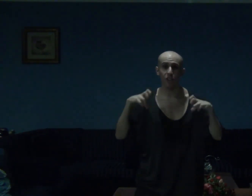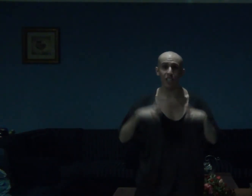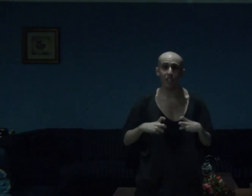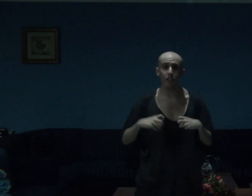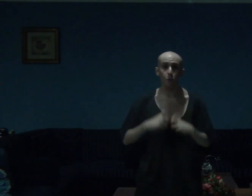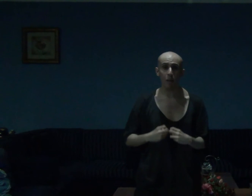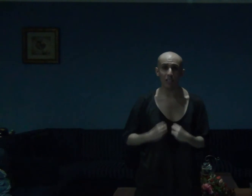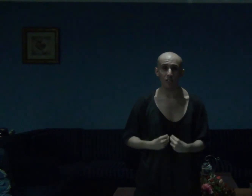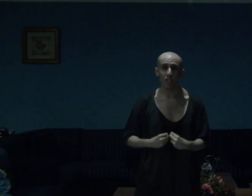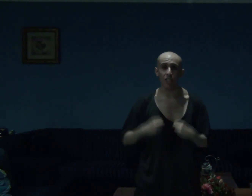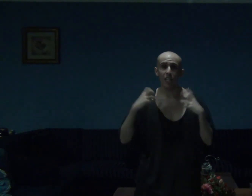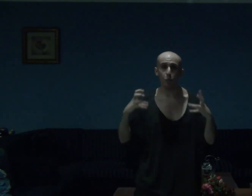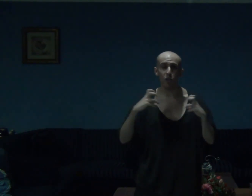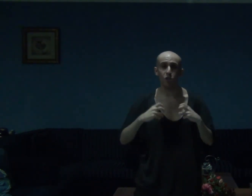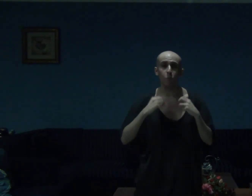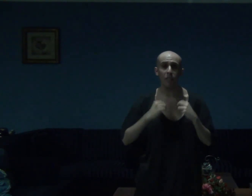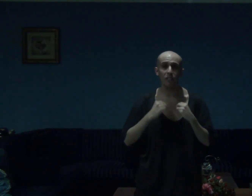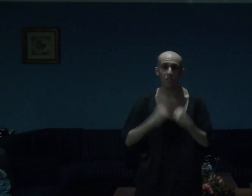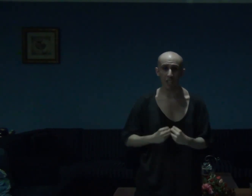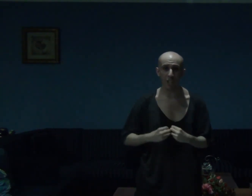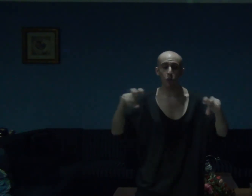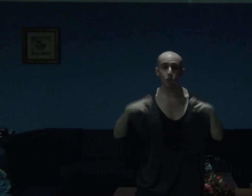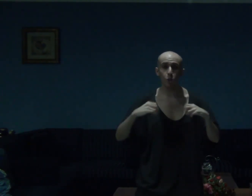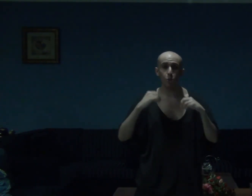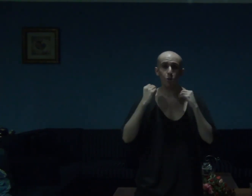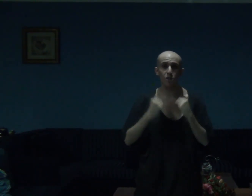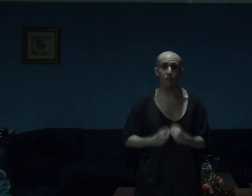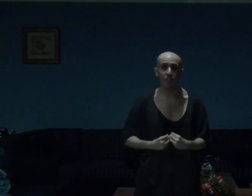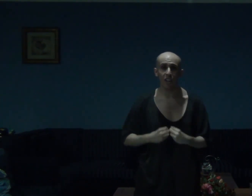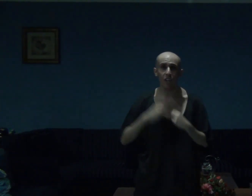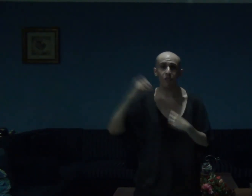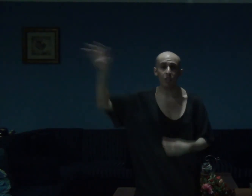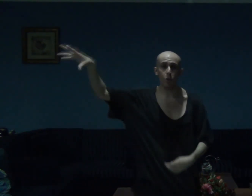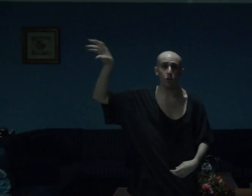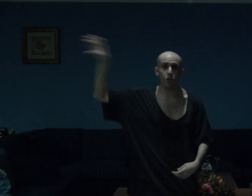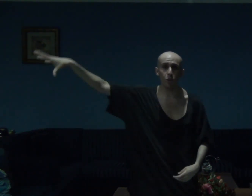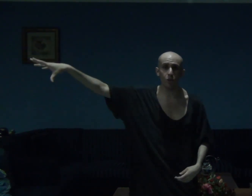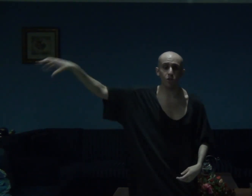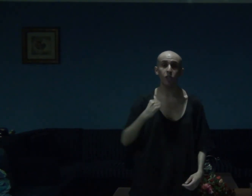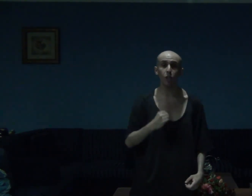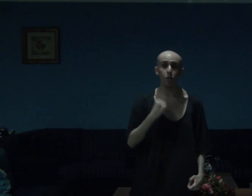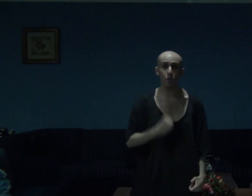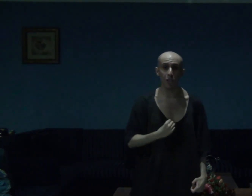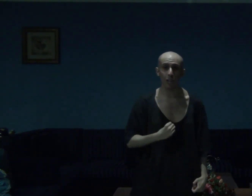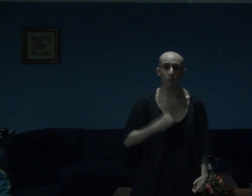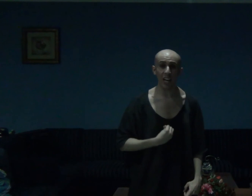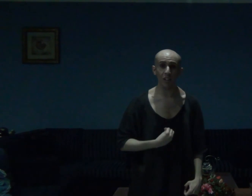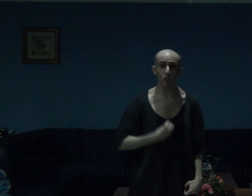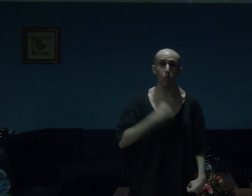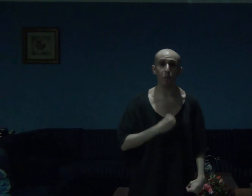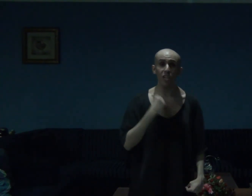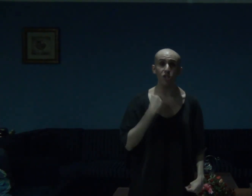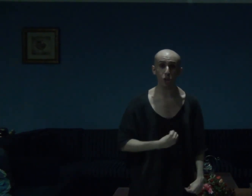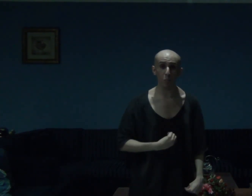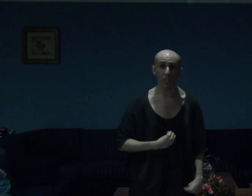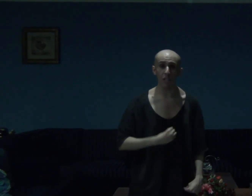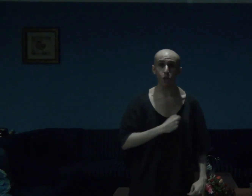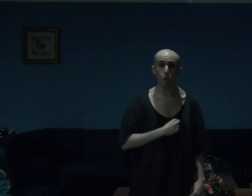in humanity and what humanity will do to survive and hold those dear to them and remain human